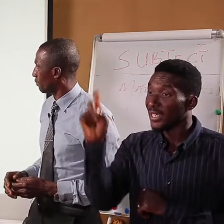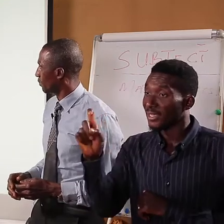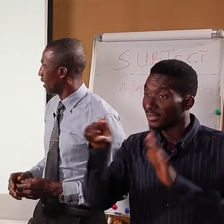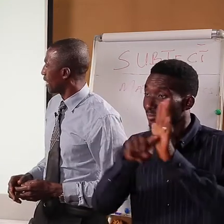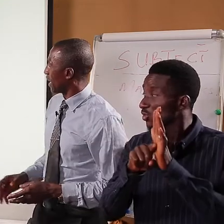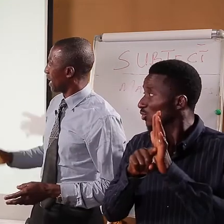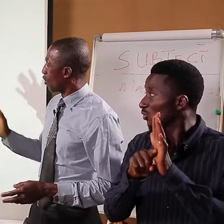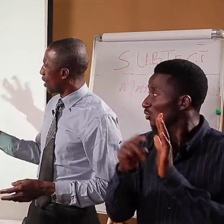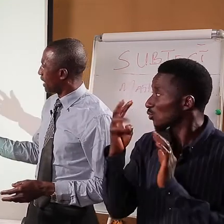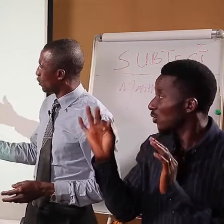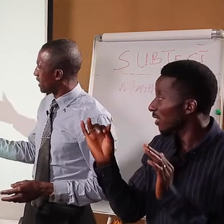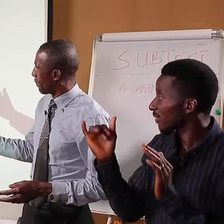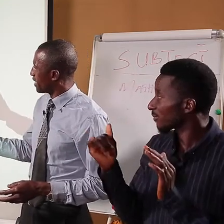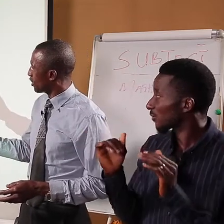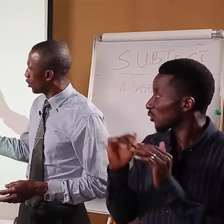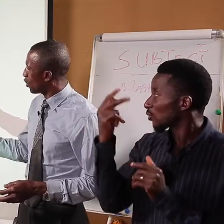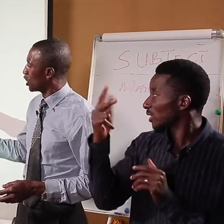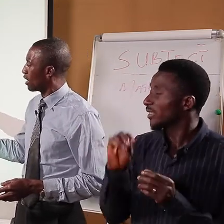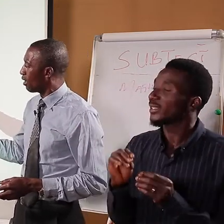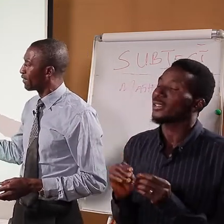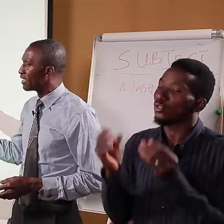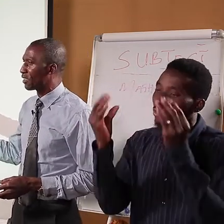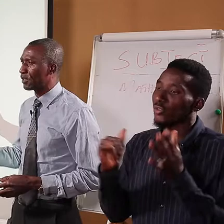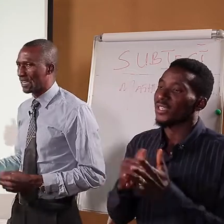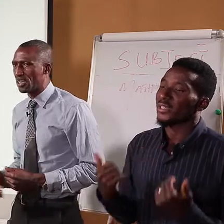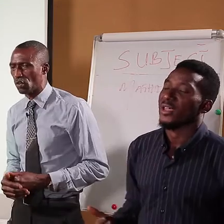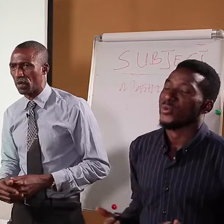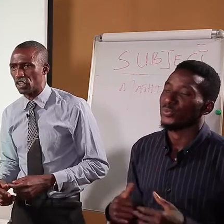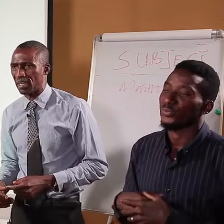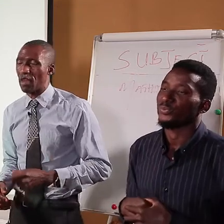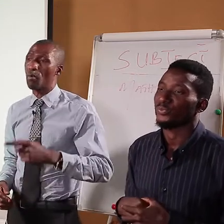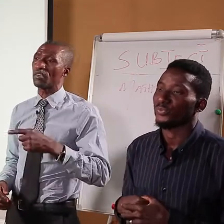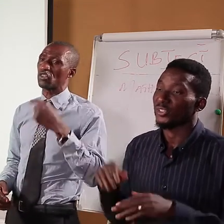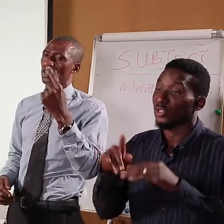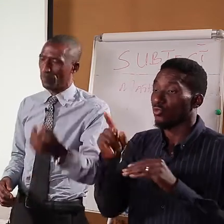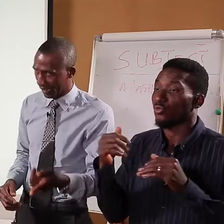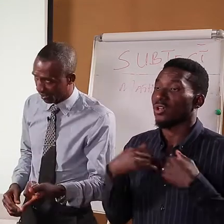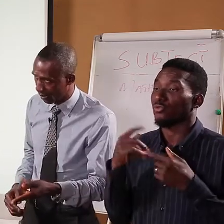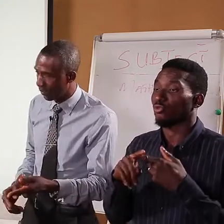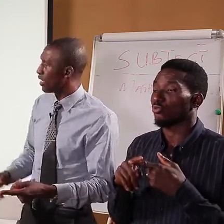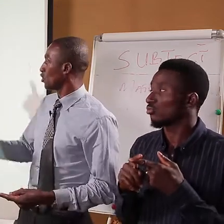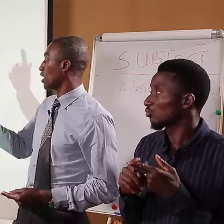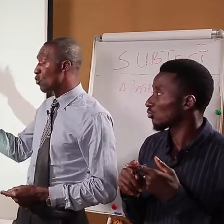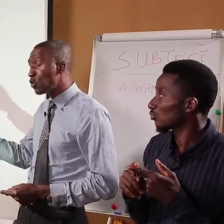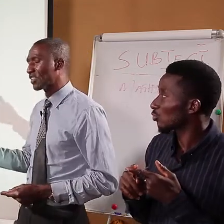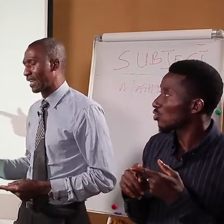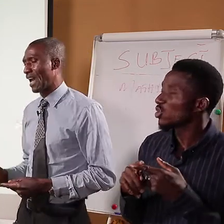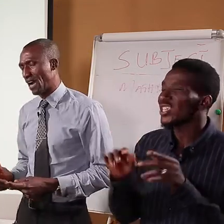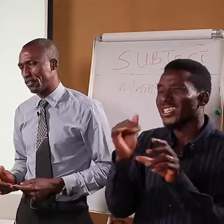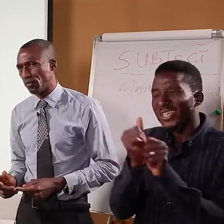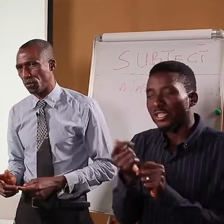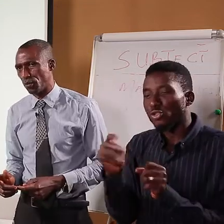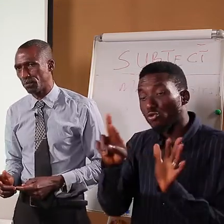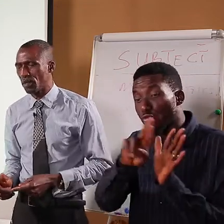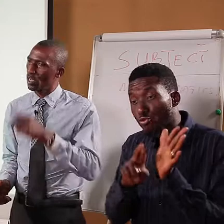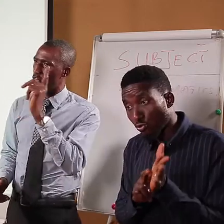30. In order to determine the solution of this simultaneous equation, then you must retrospect to the rules that I